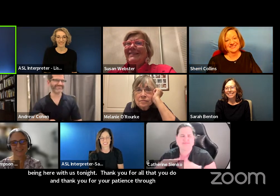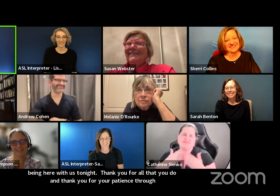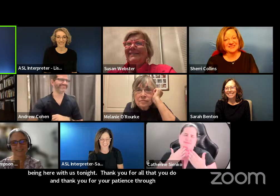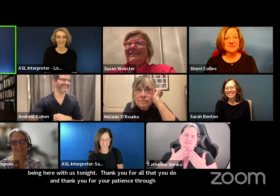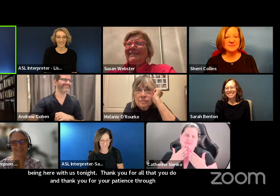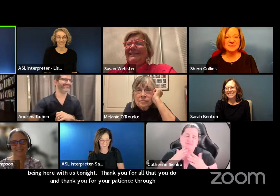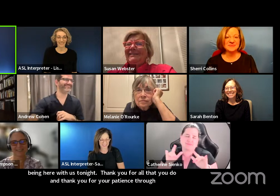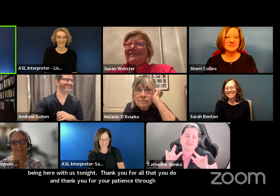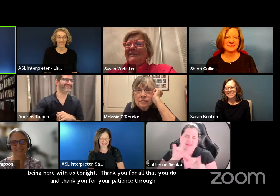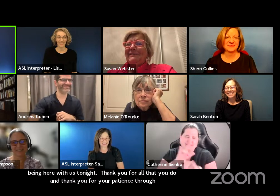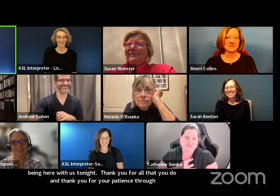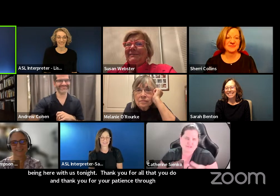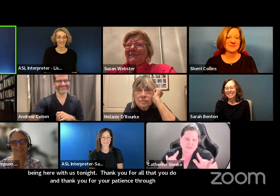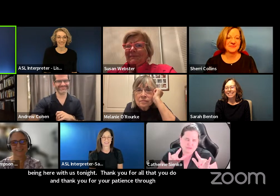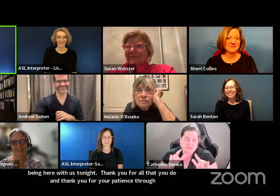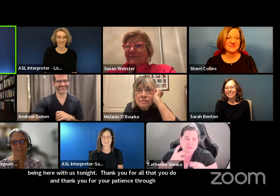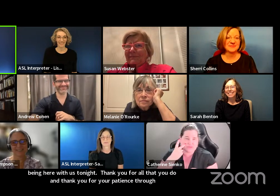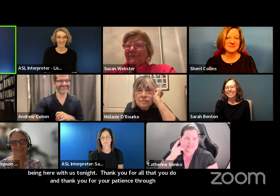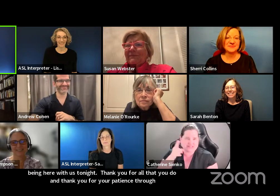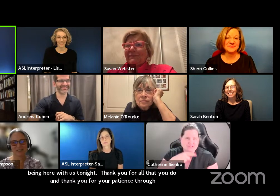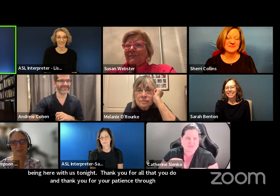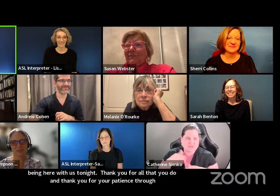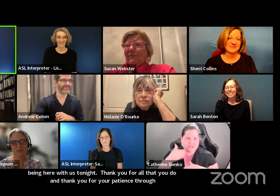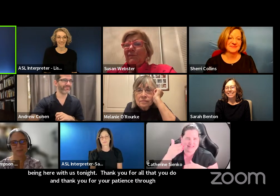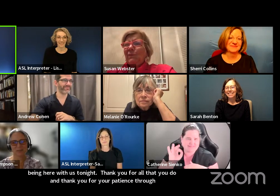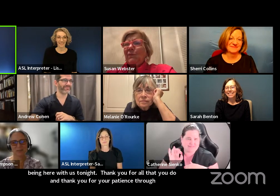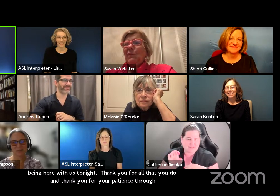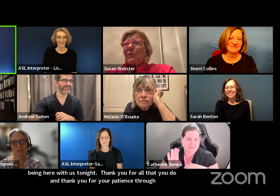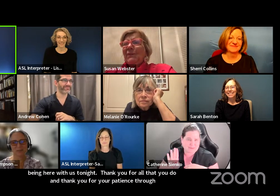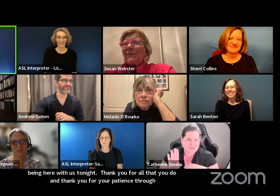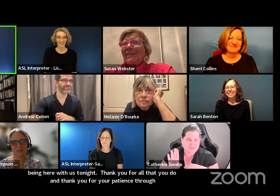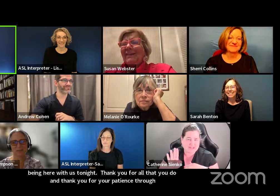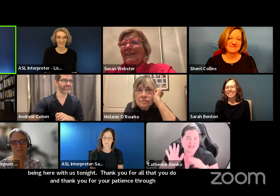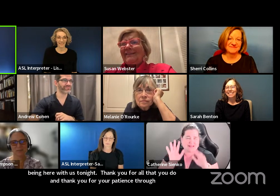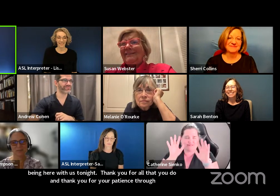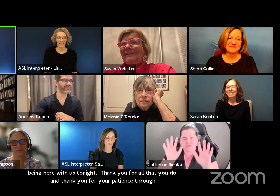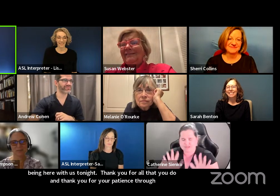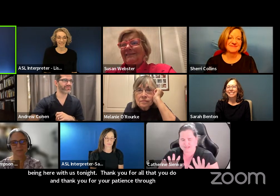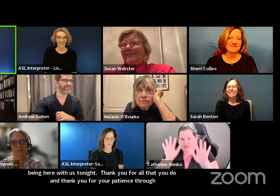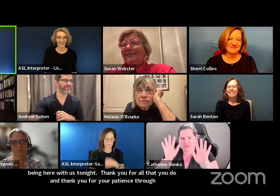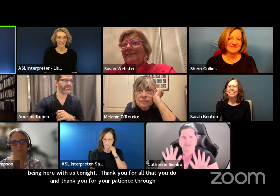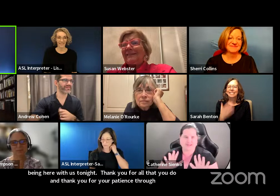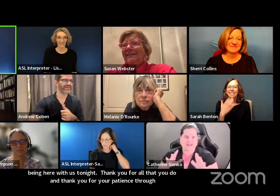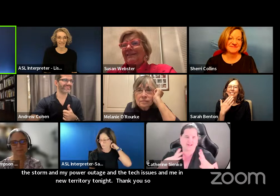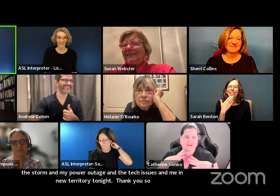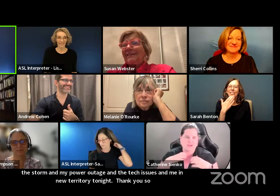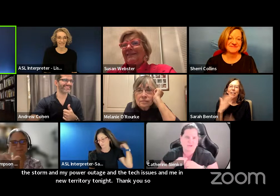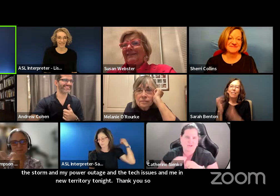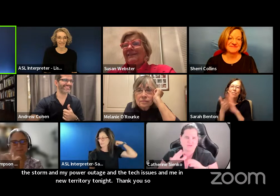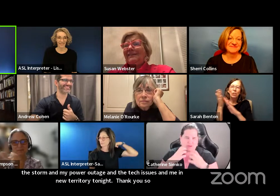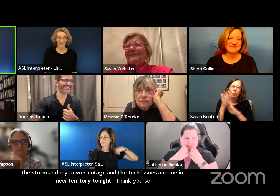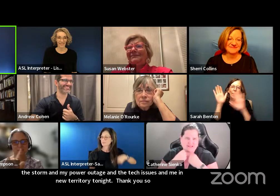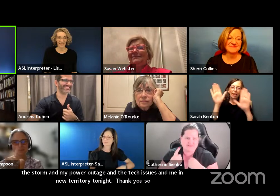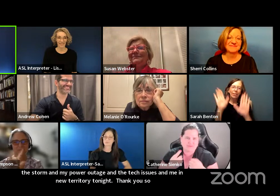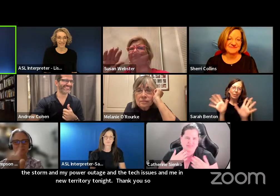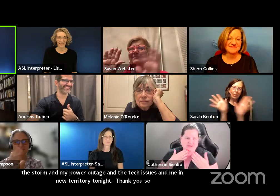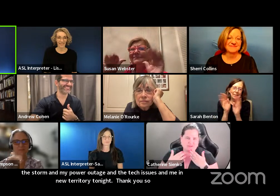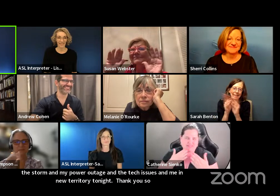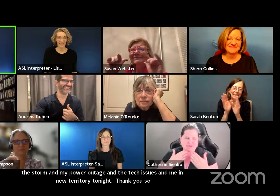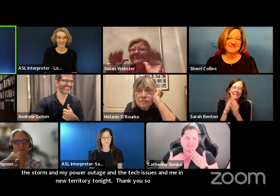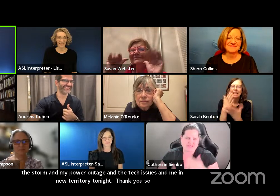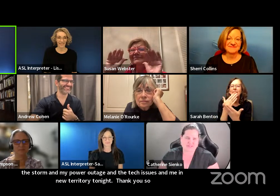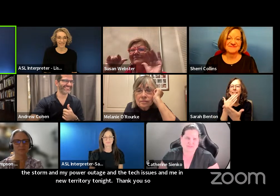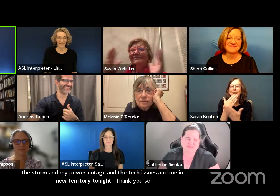the tech issues and me in new territory tonight. Thank you so much. I appreciate all of you, and I'll see you in February. Have a great,